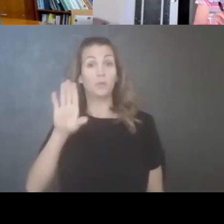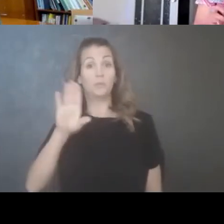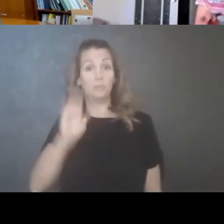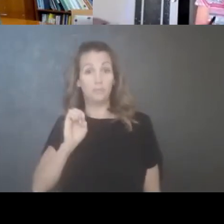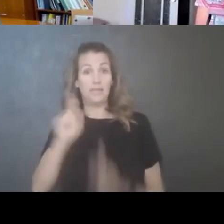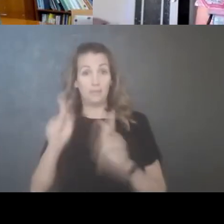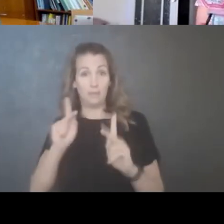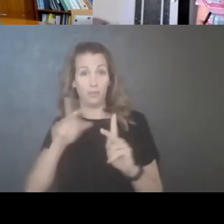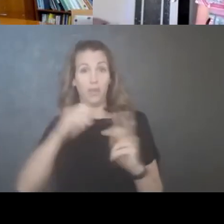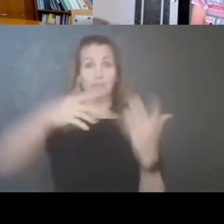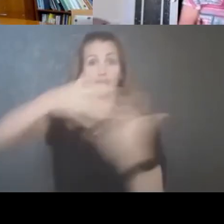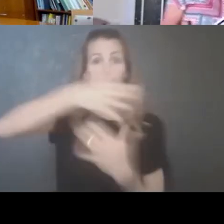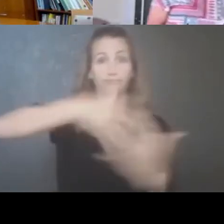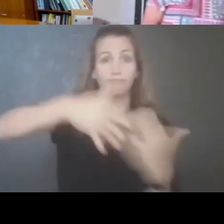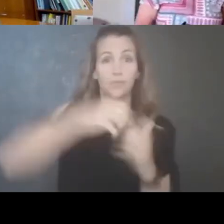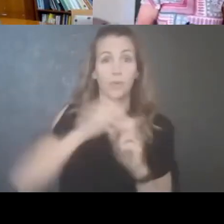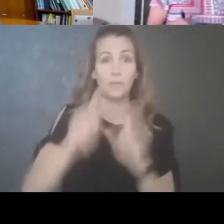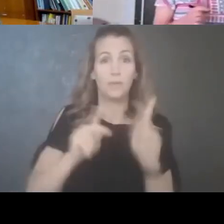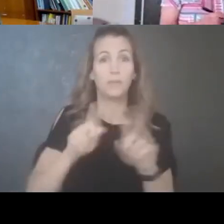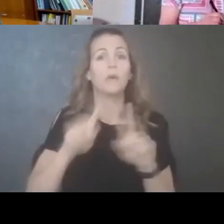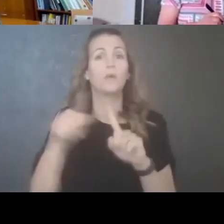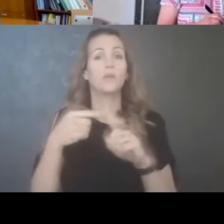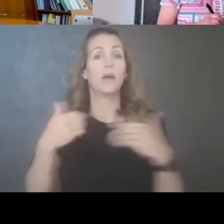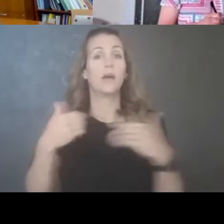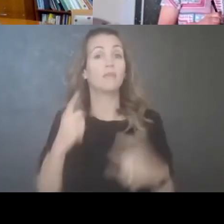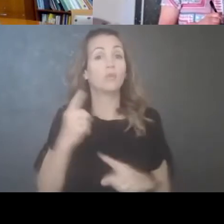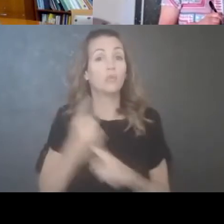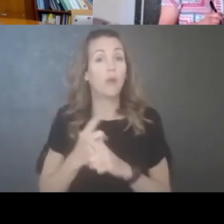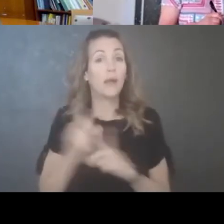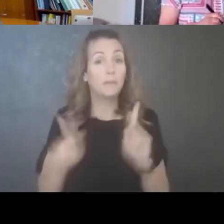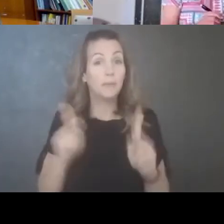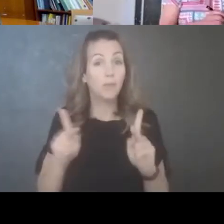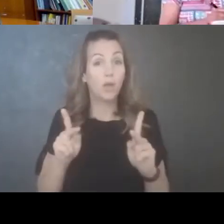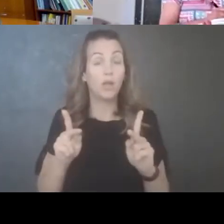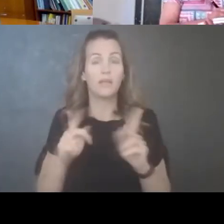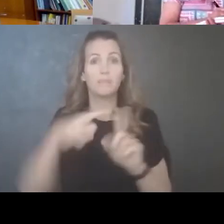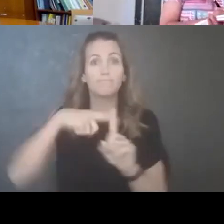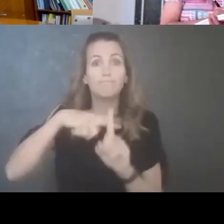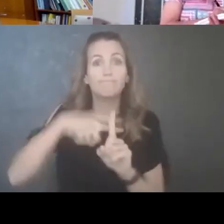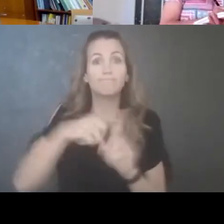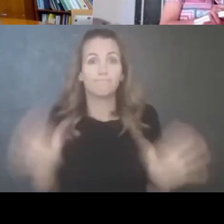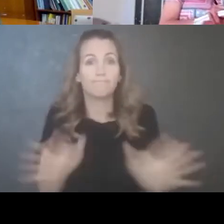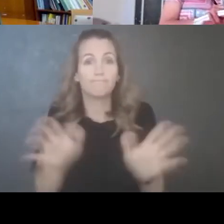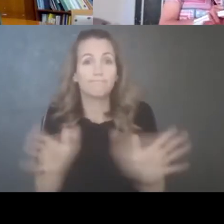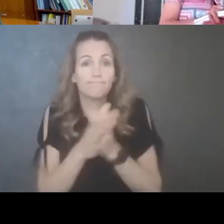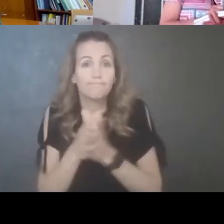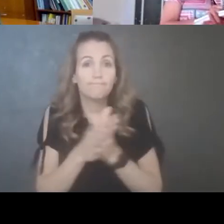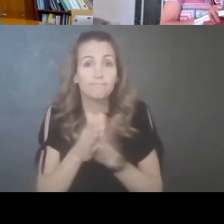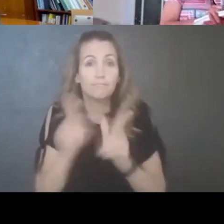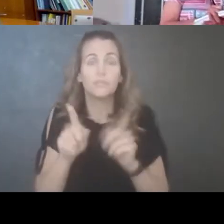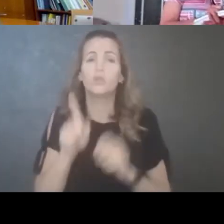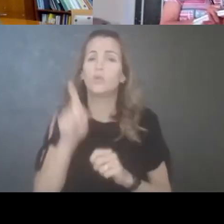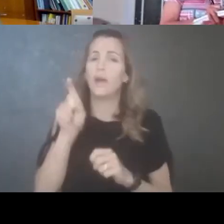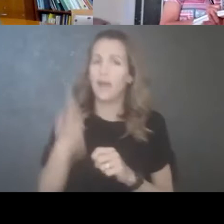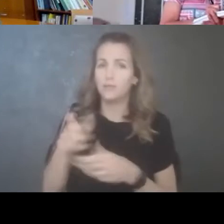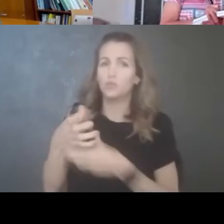people, but when you surround yourself with the right people, those proactive people that are doing things, you need to trust them. So many times we